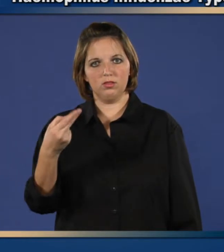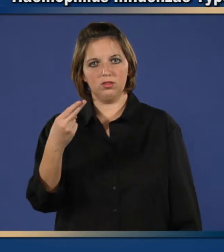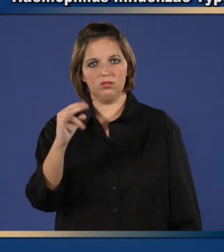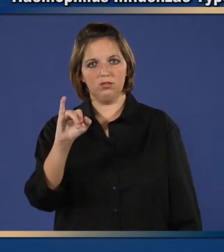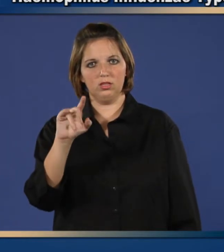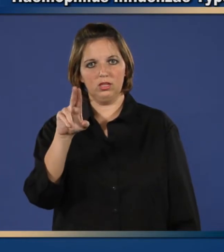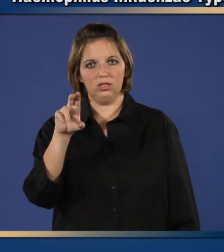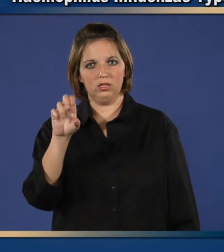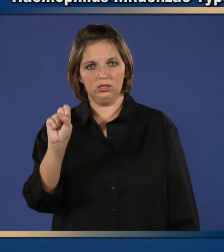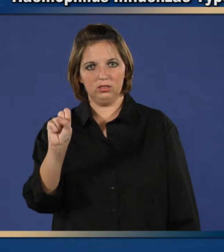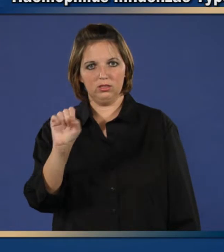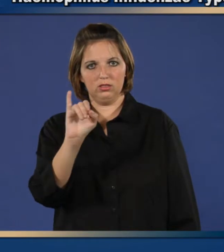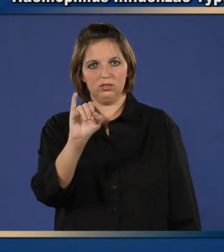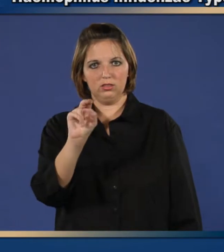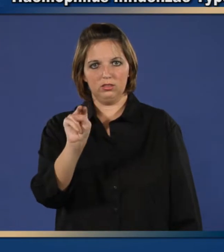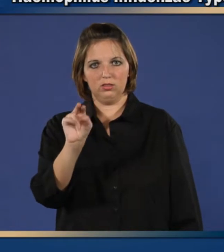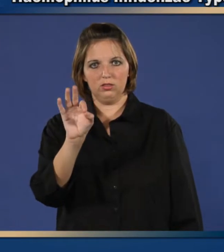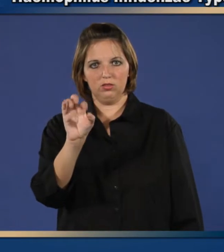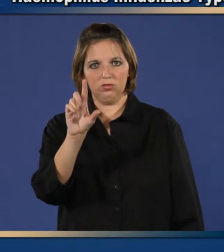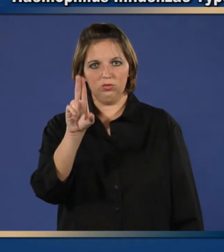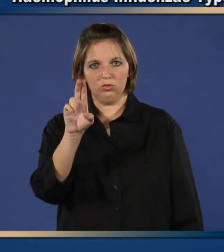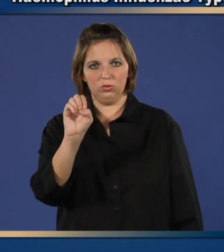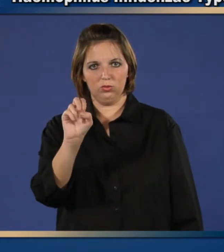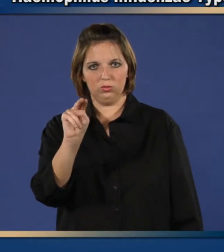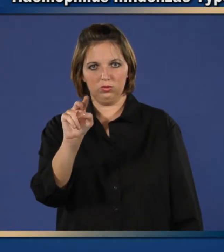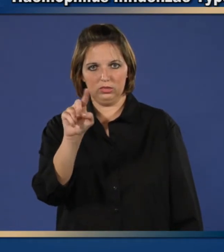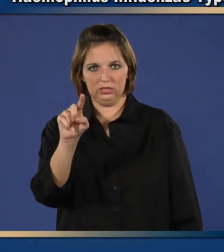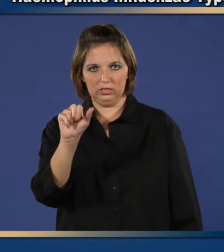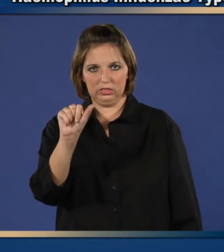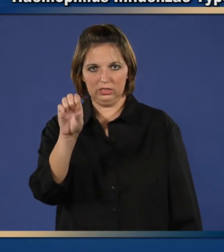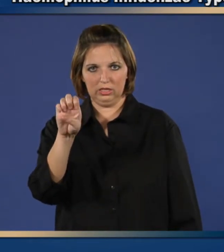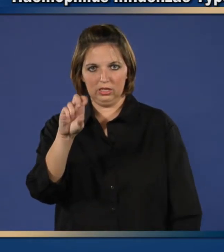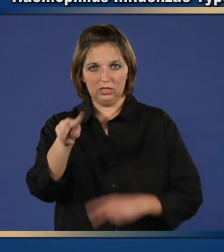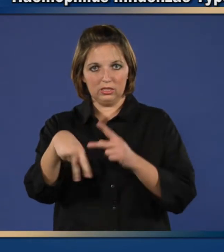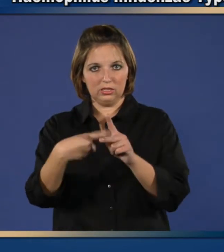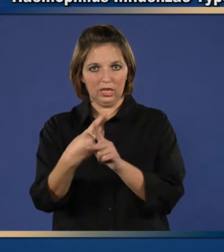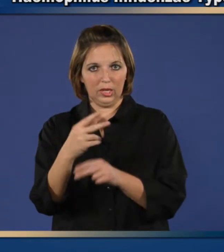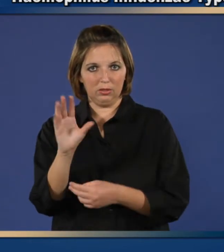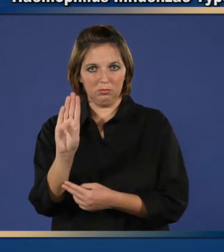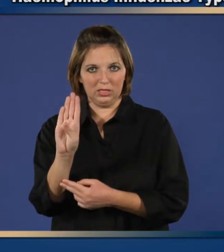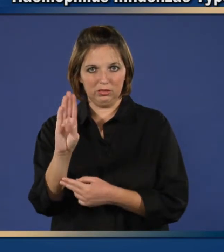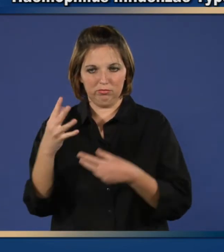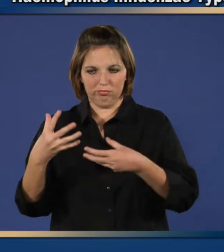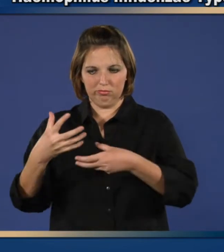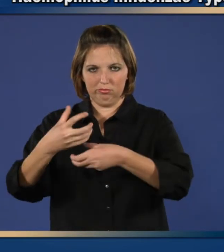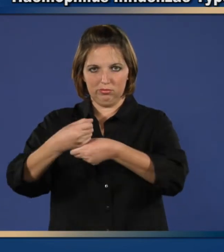Haemophilus influenza type B, Hib vaccine.